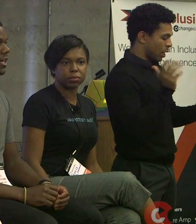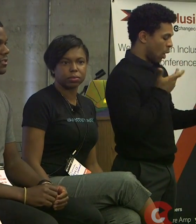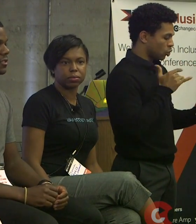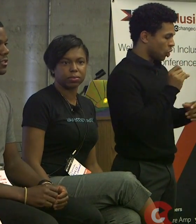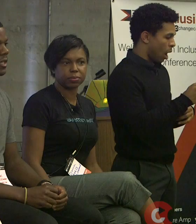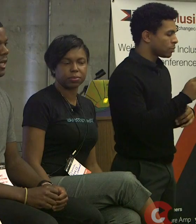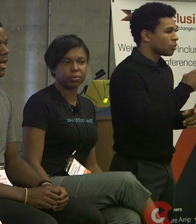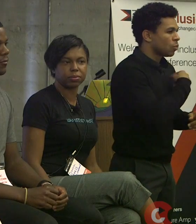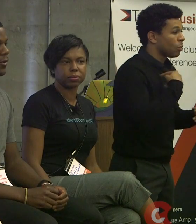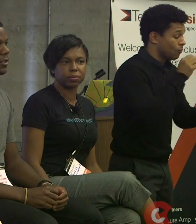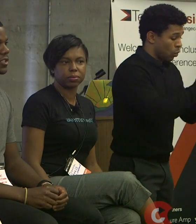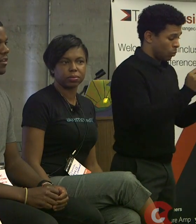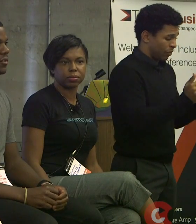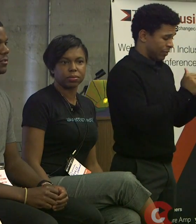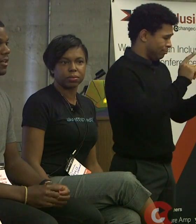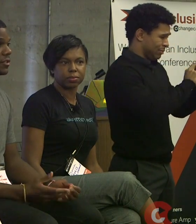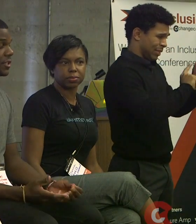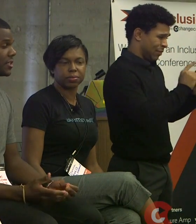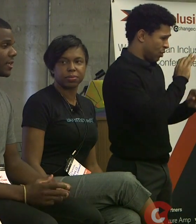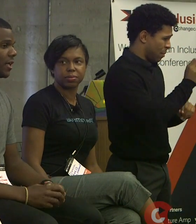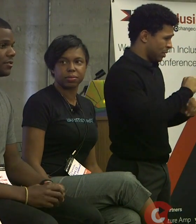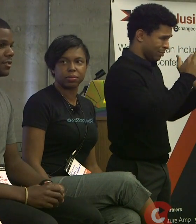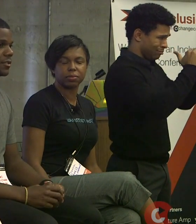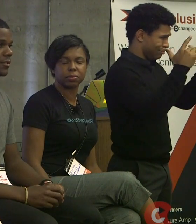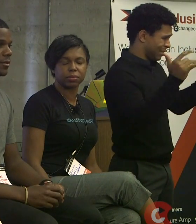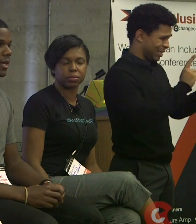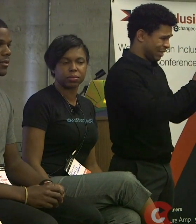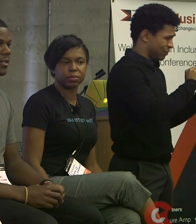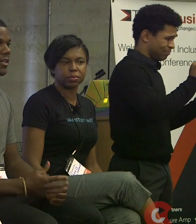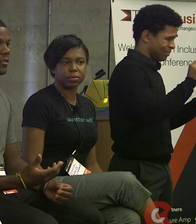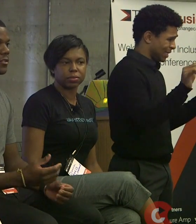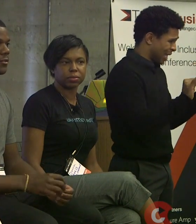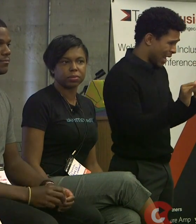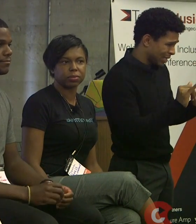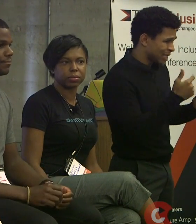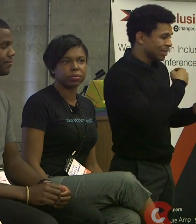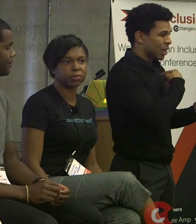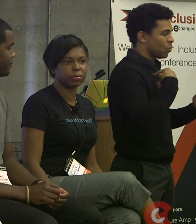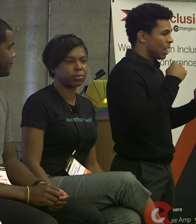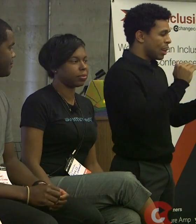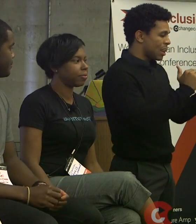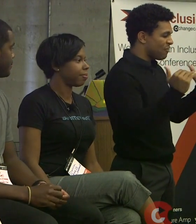industries, all sizes, and really just leveraging technology to connect the two.